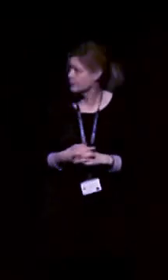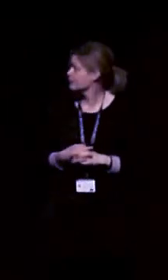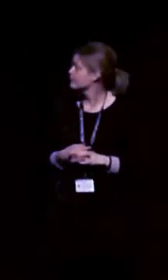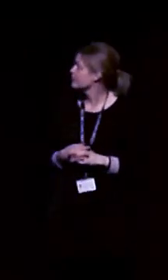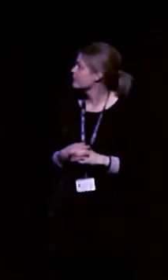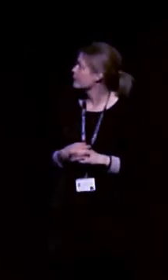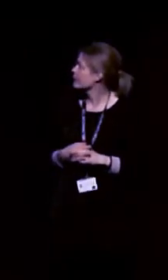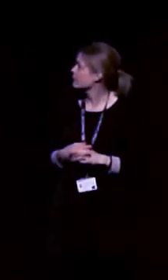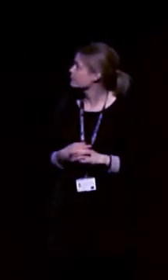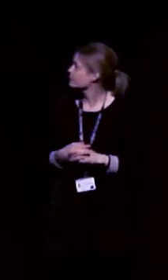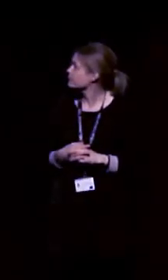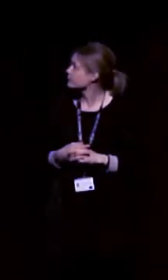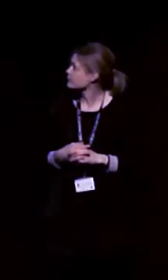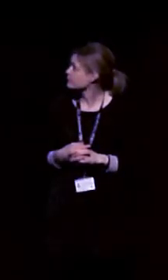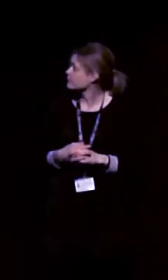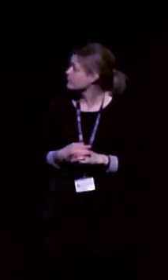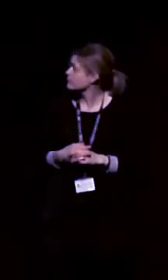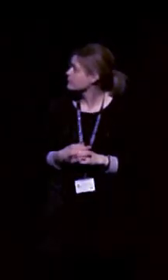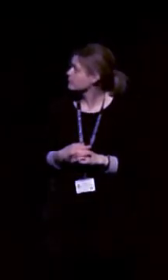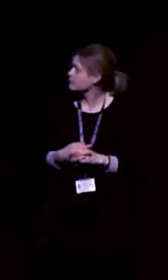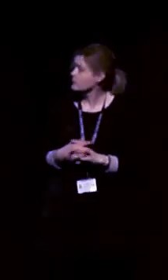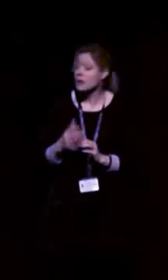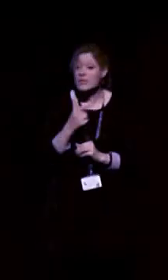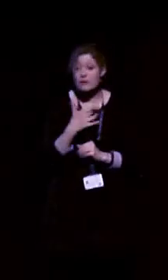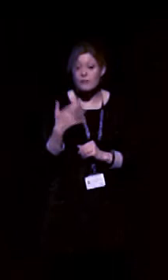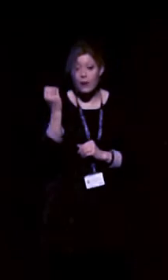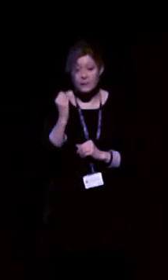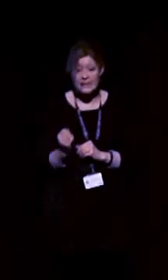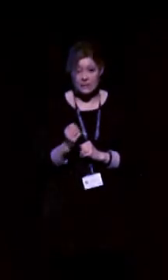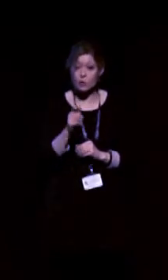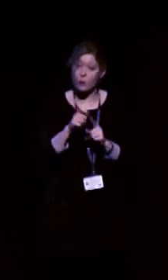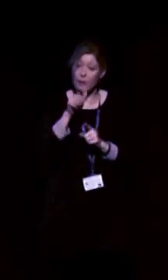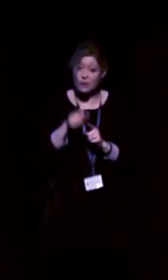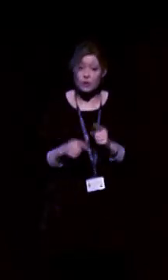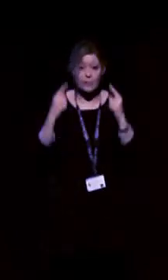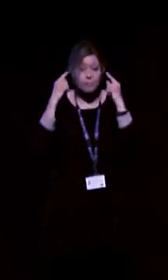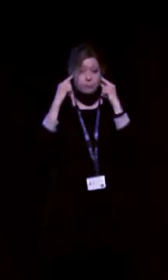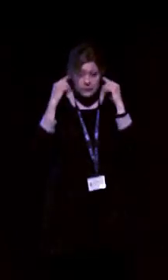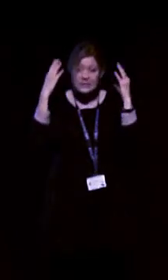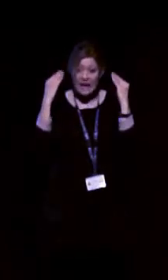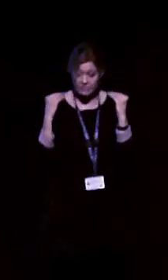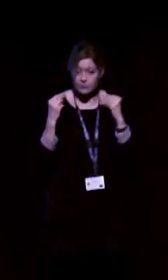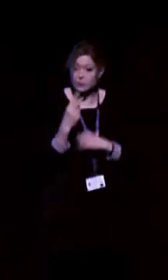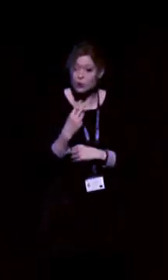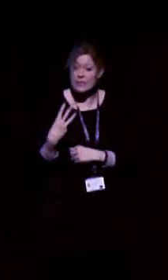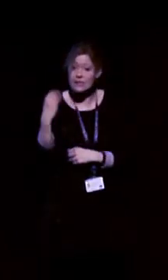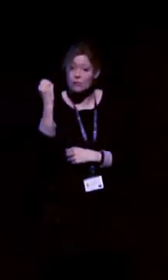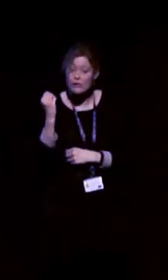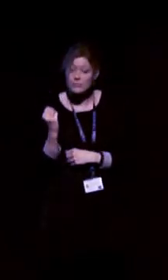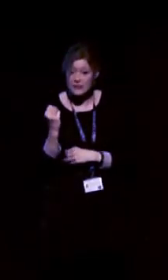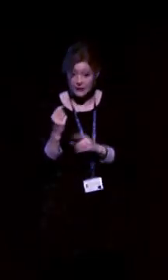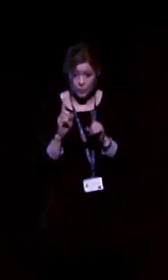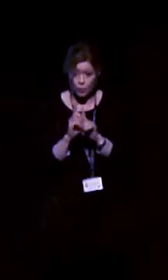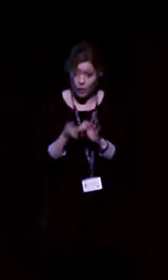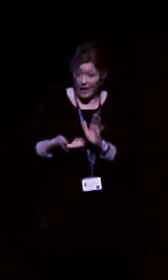And so in 75% of patients, they have a bilateral condition. But in 23% of patients, there's also an accompanying